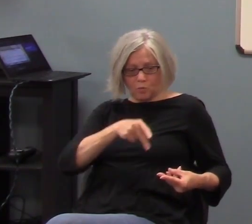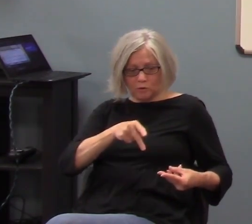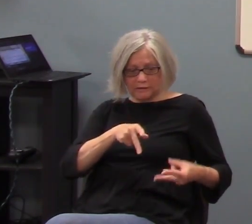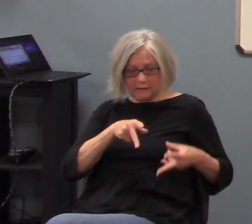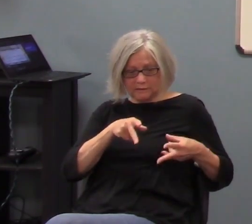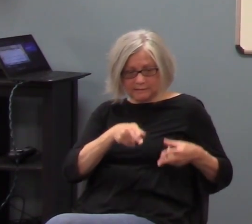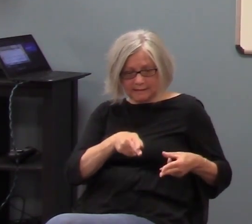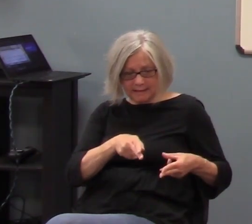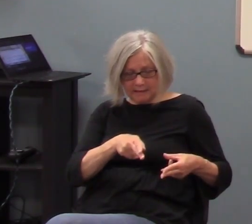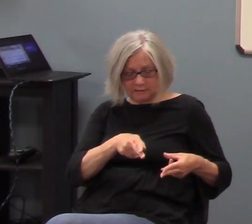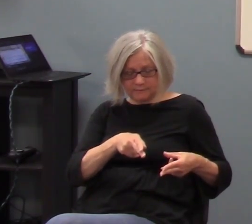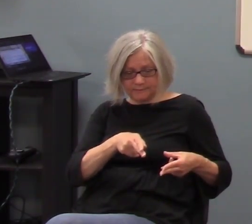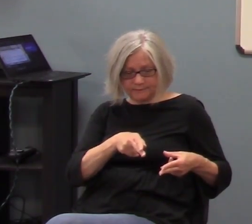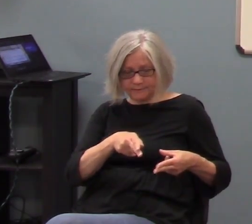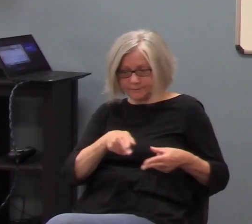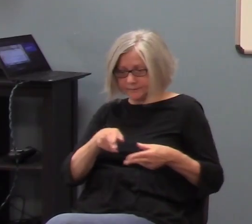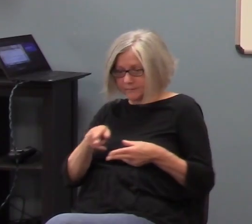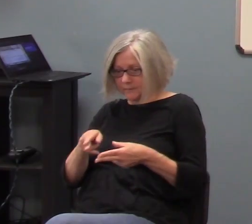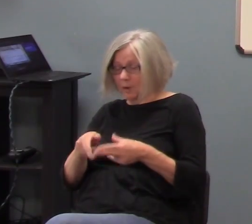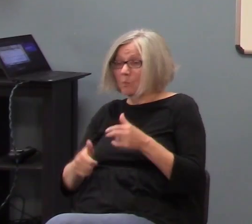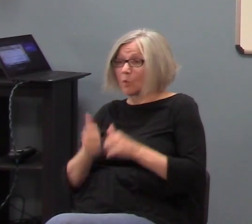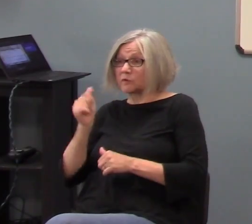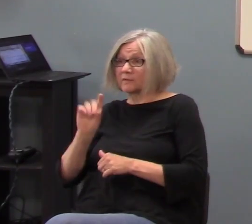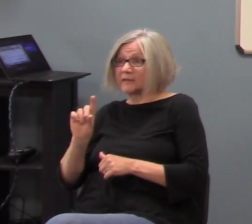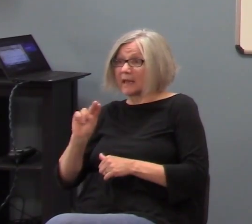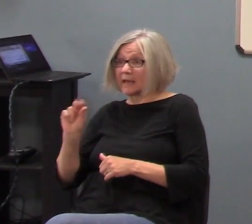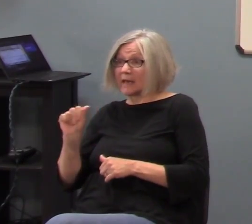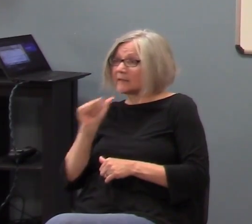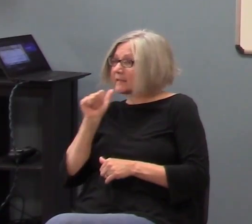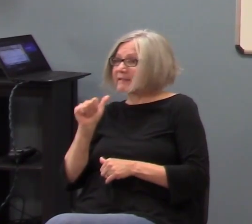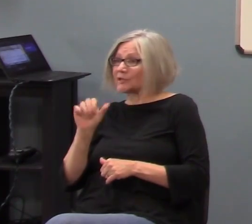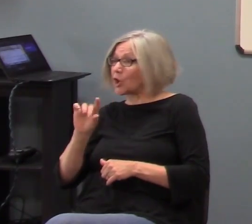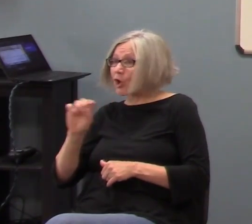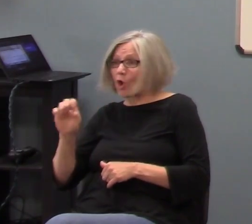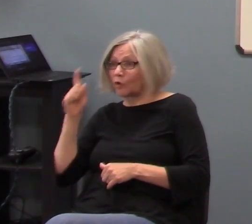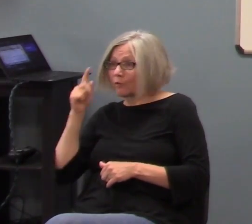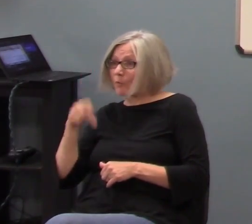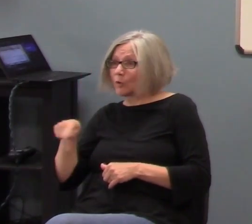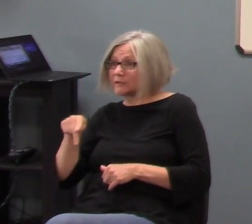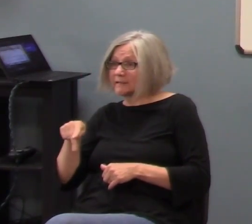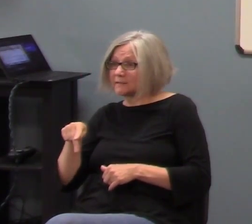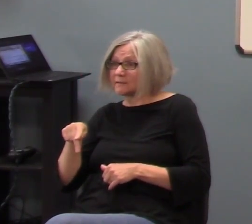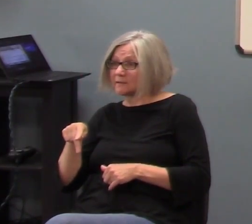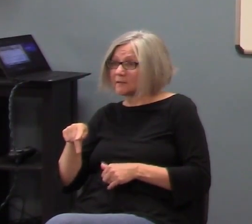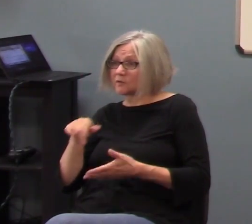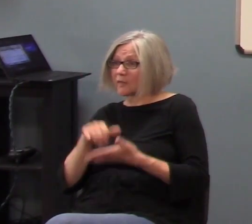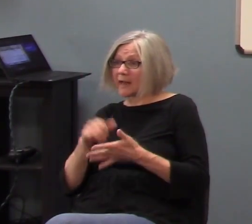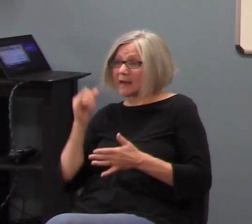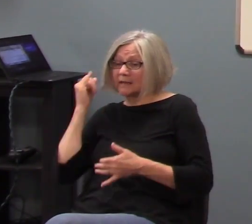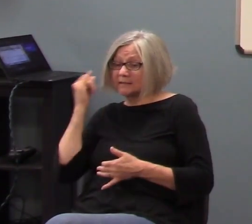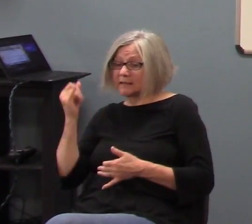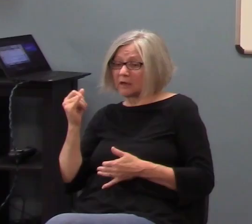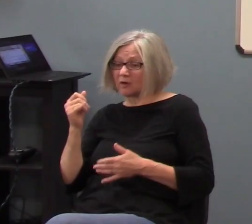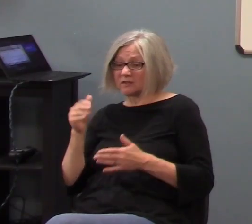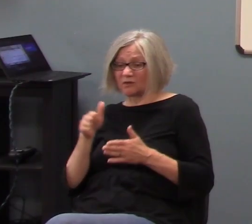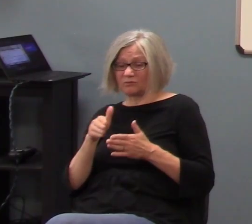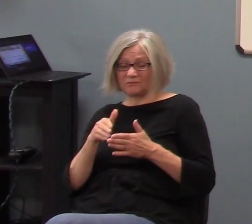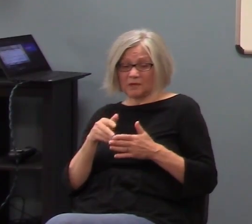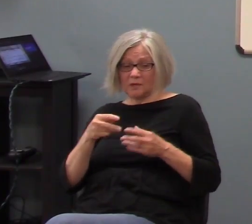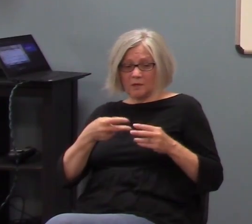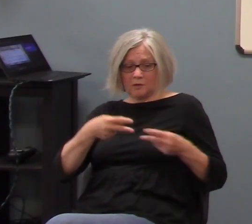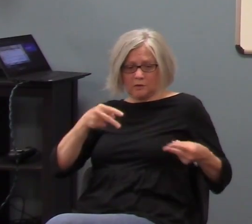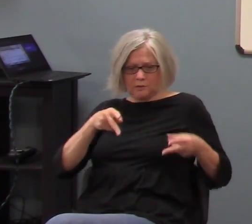that? Most of DNA actually doesn't code for proteins. So the idea was that the rest of it is kind of junk. It's